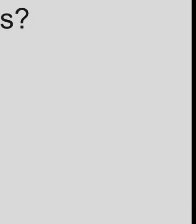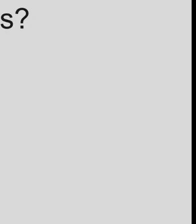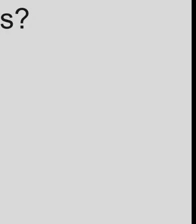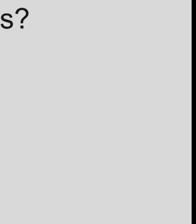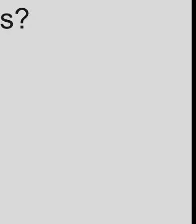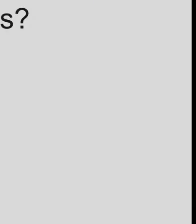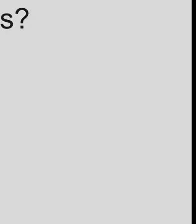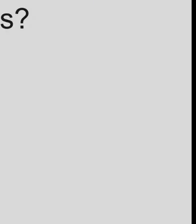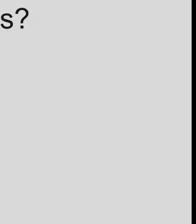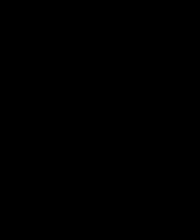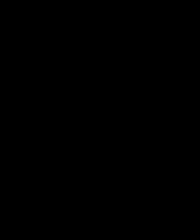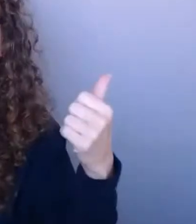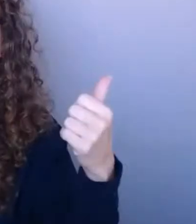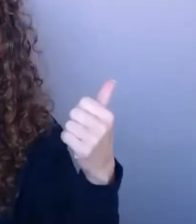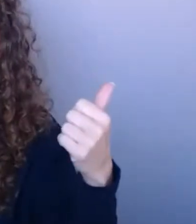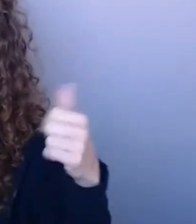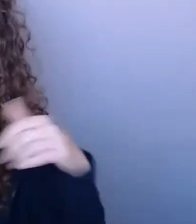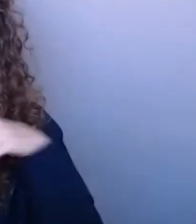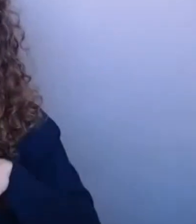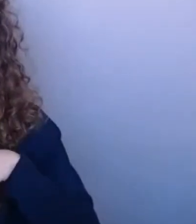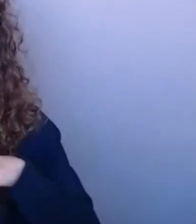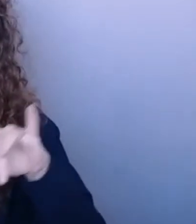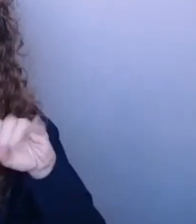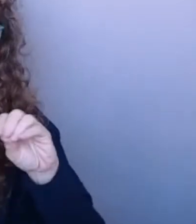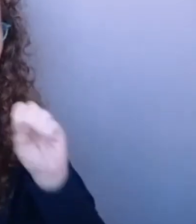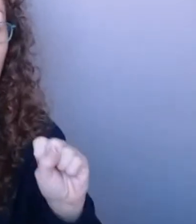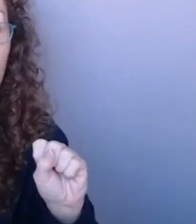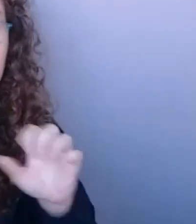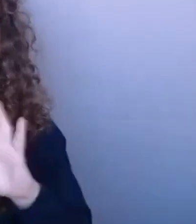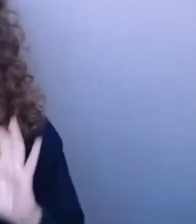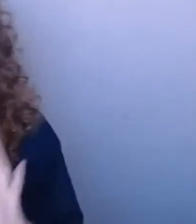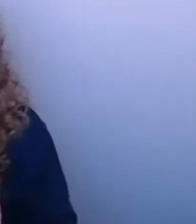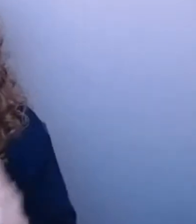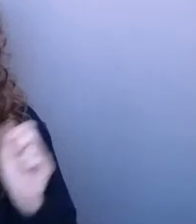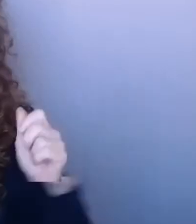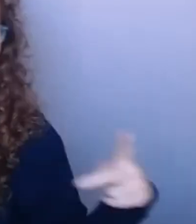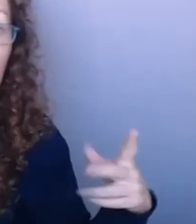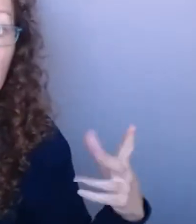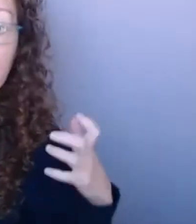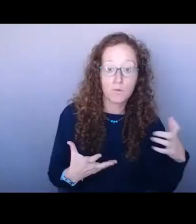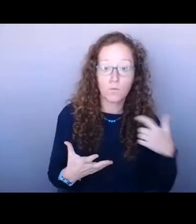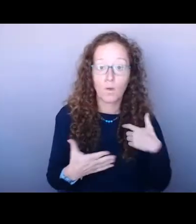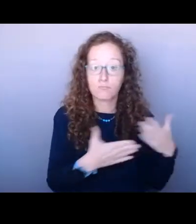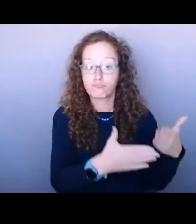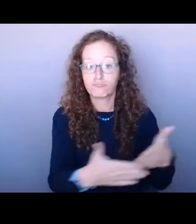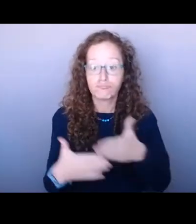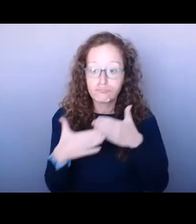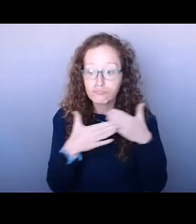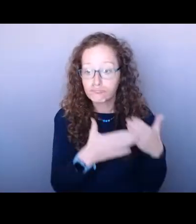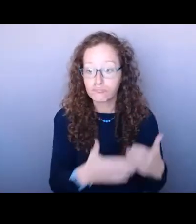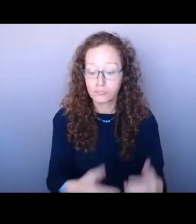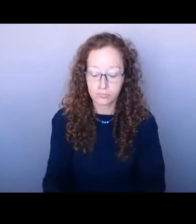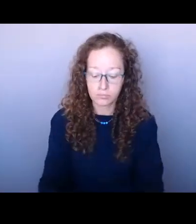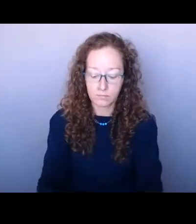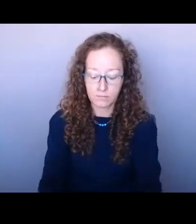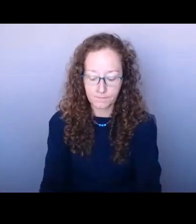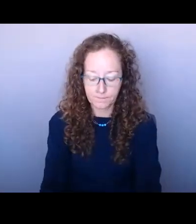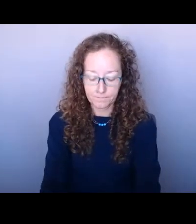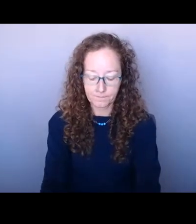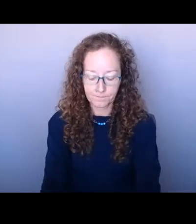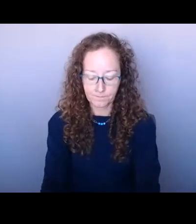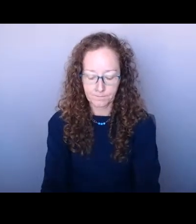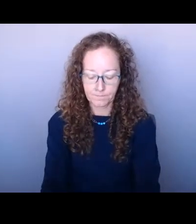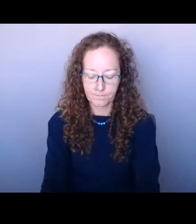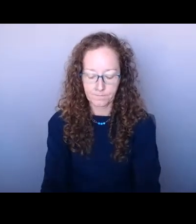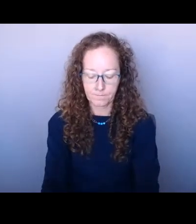have any other accessibility iOS features or apps they would like us to share with everyone? Feel free to raise your